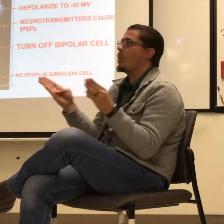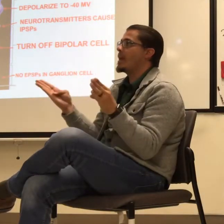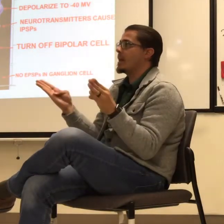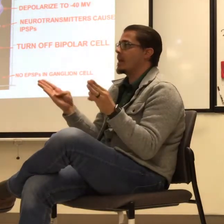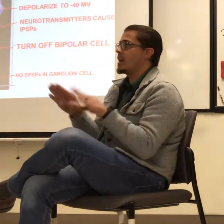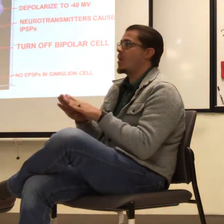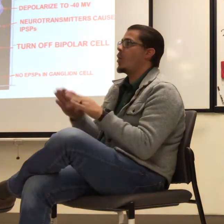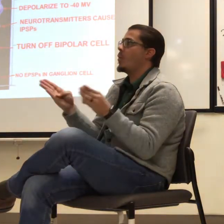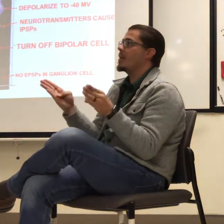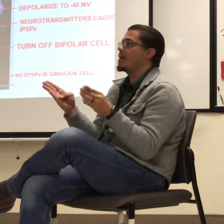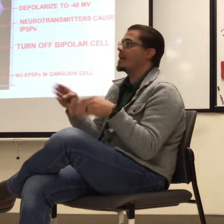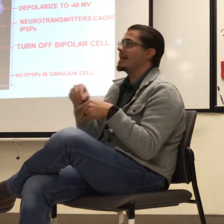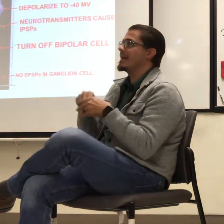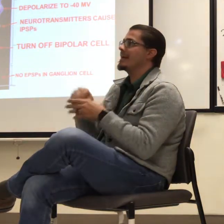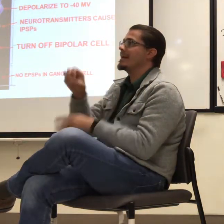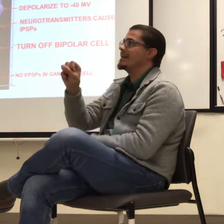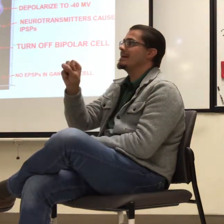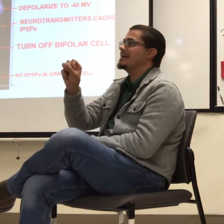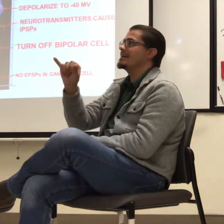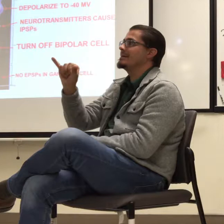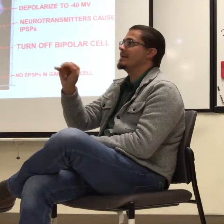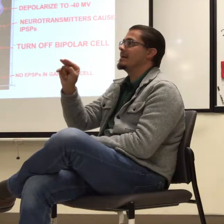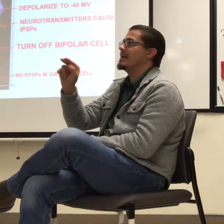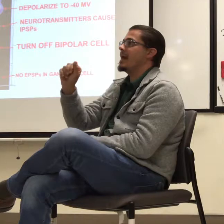in synaptic terminal.